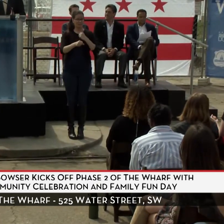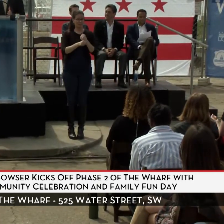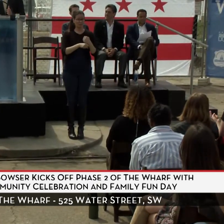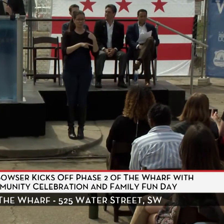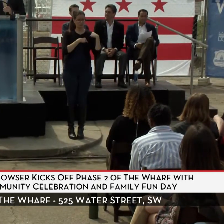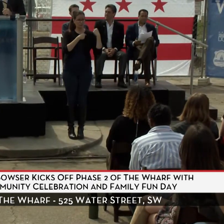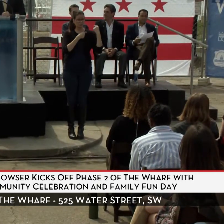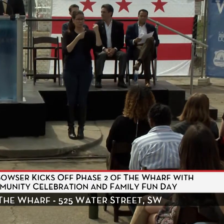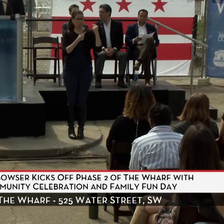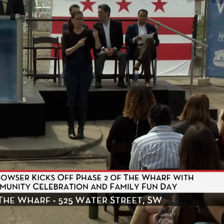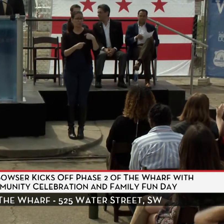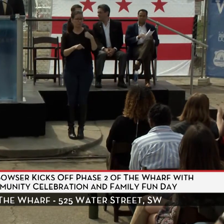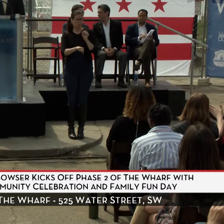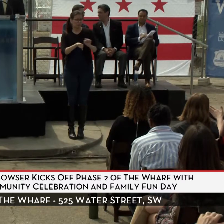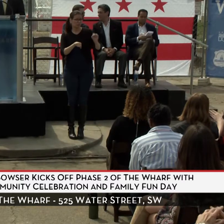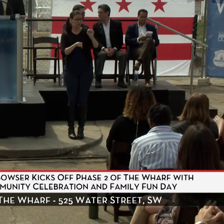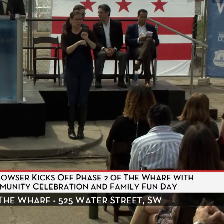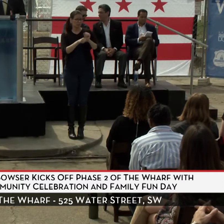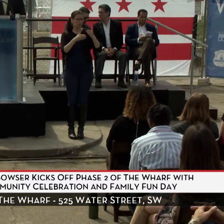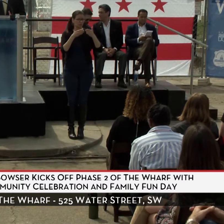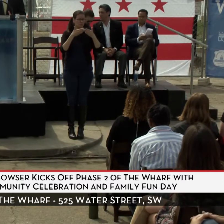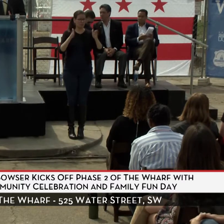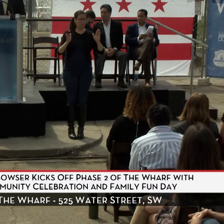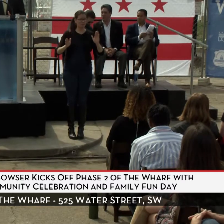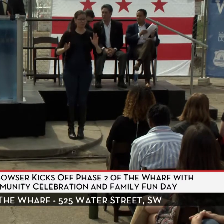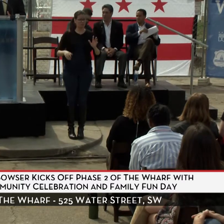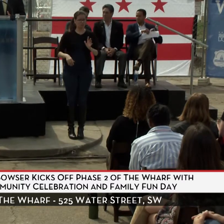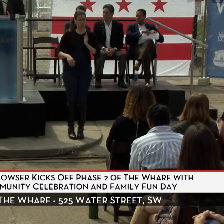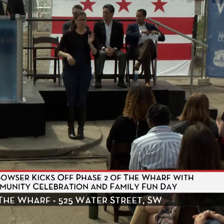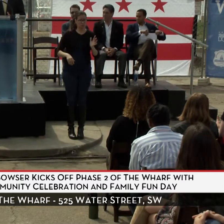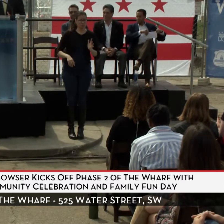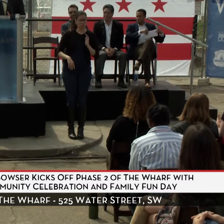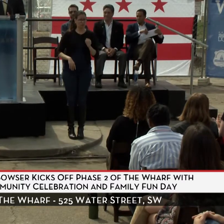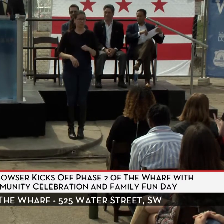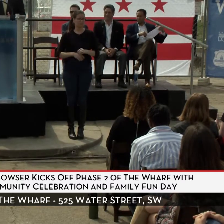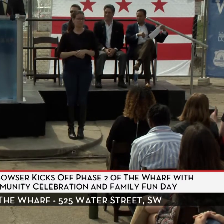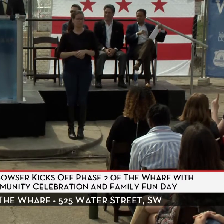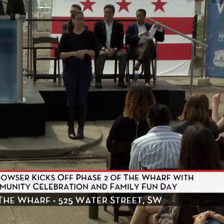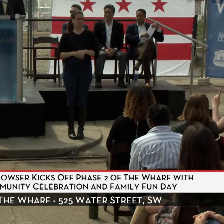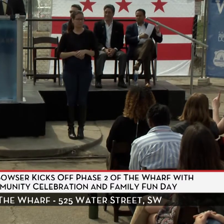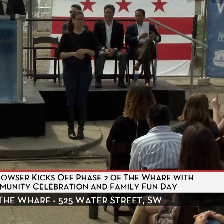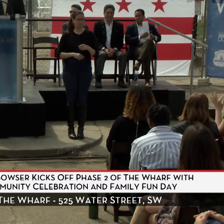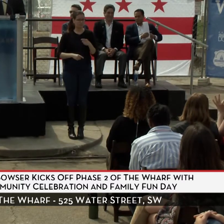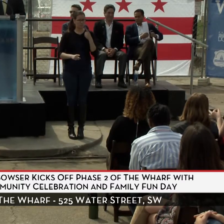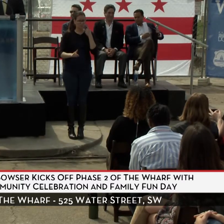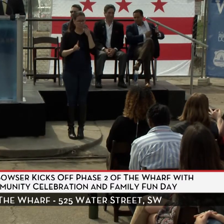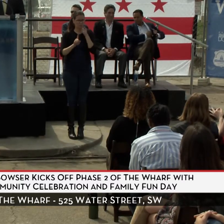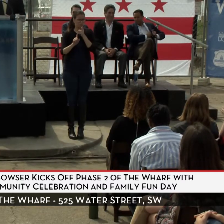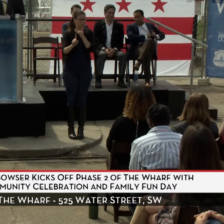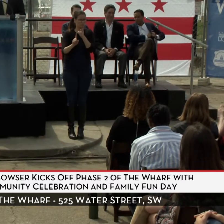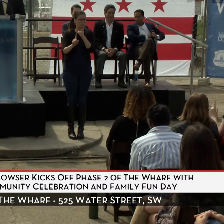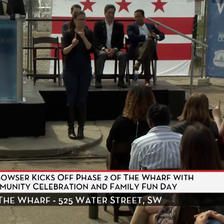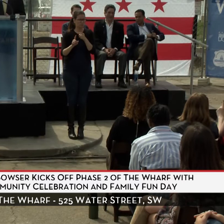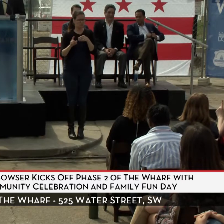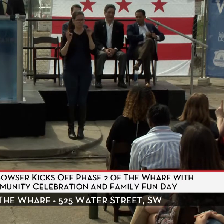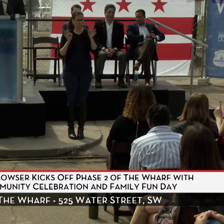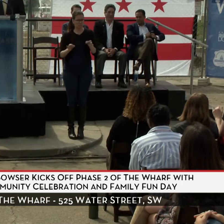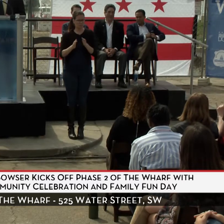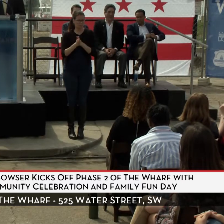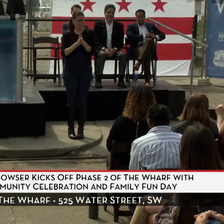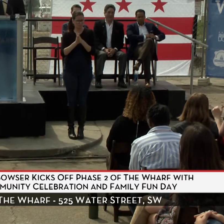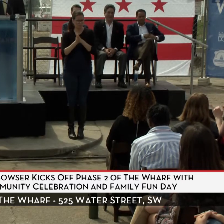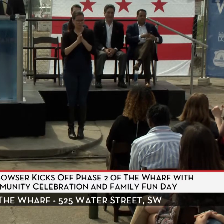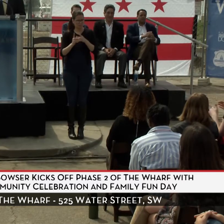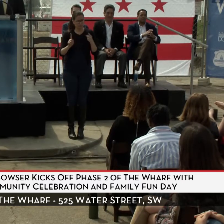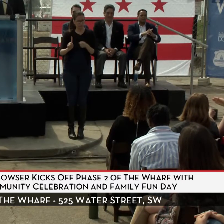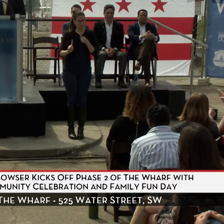public officials in a spirit of trust, common purpose, and dedication to the right outcome. We are fortunate to have had a mayor